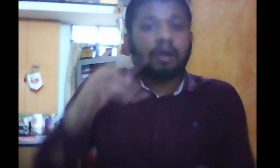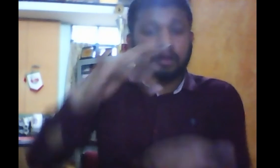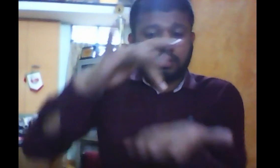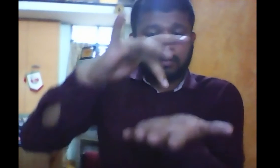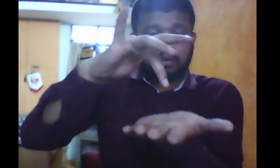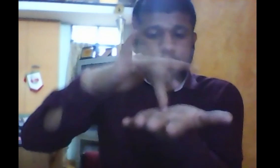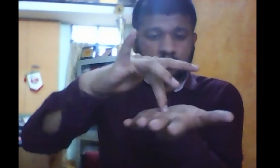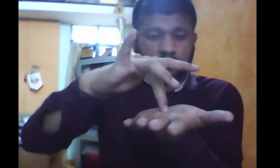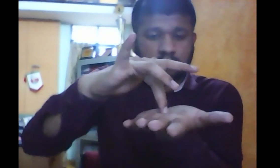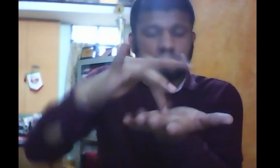Place.